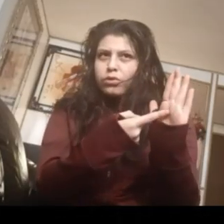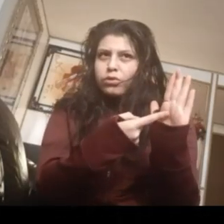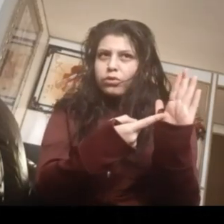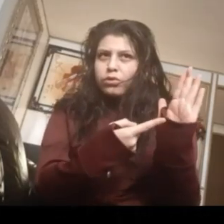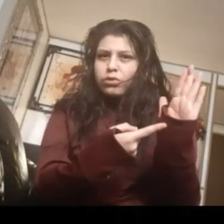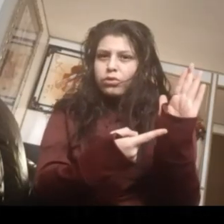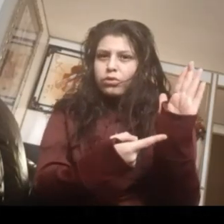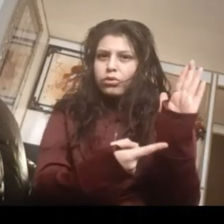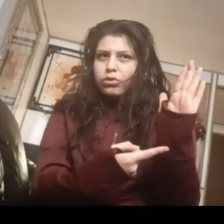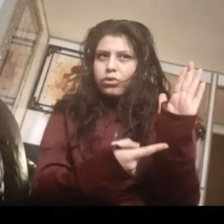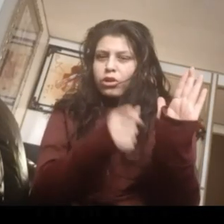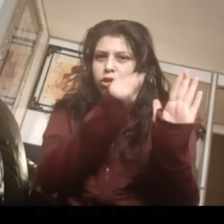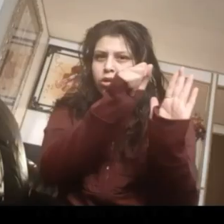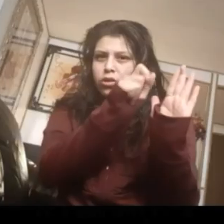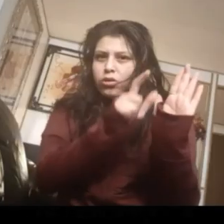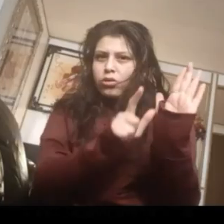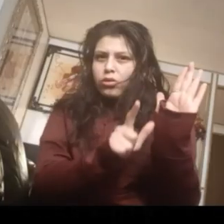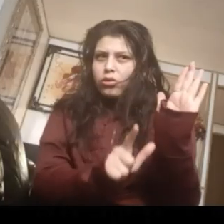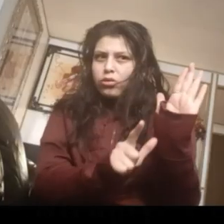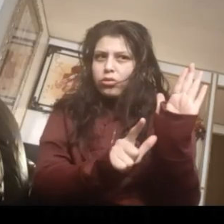has been proven by laws.